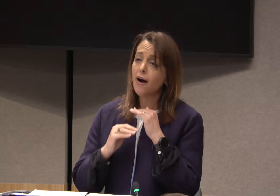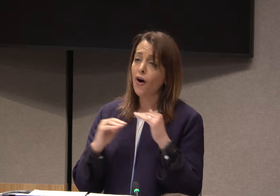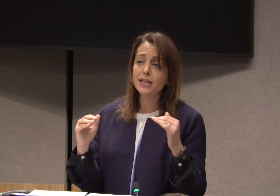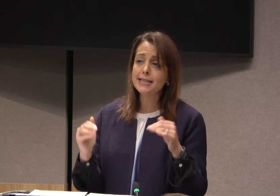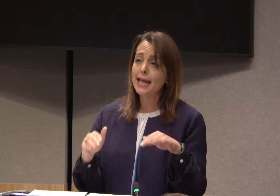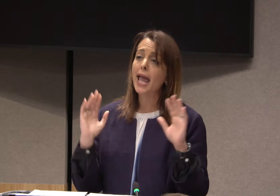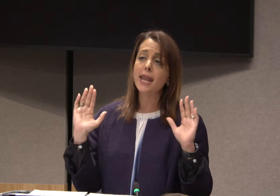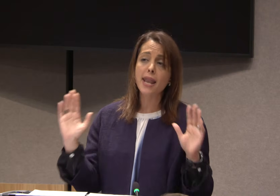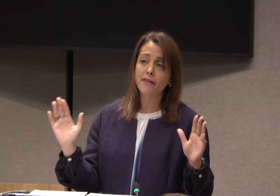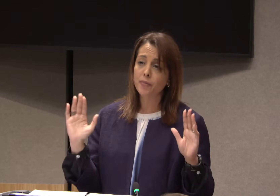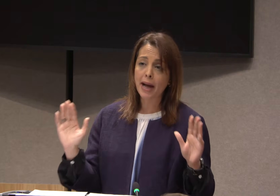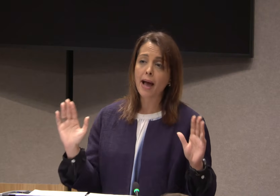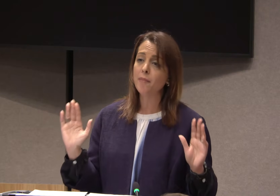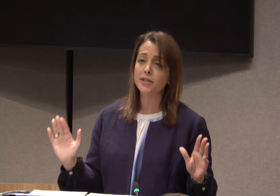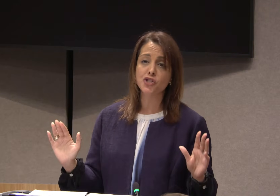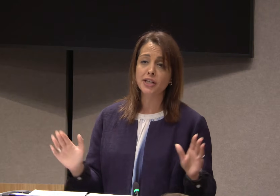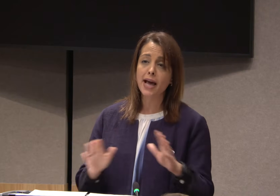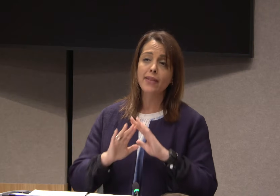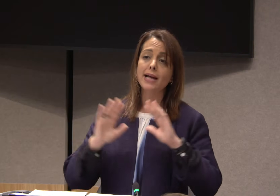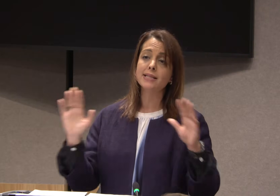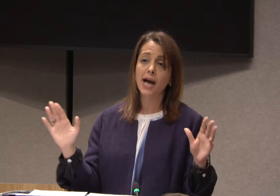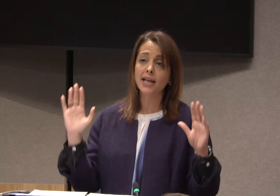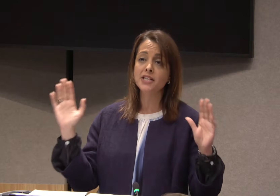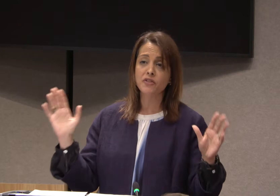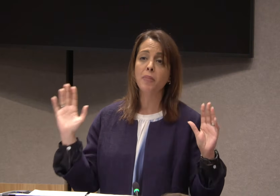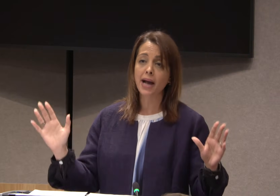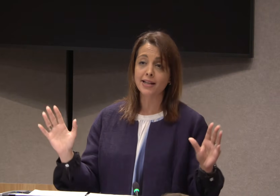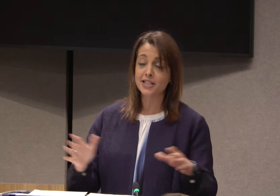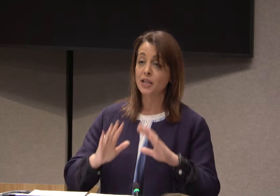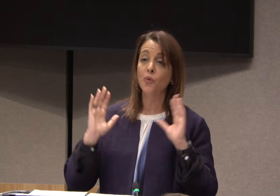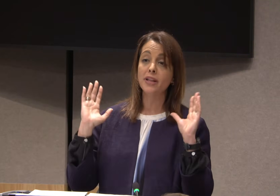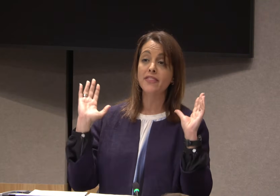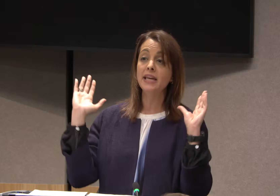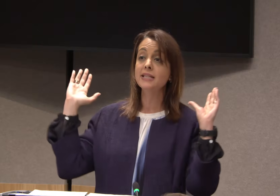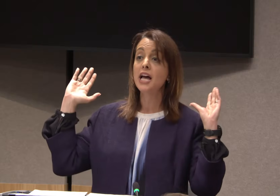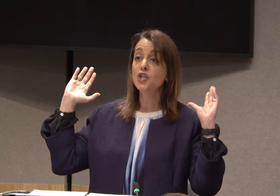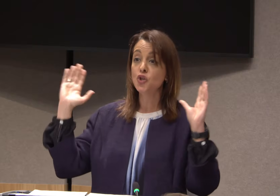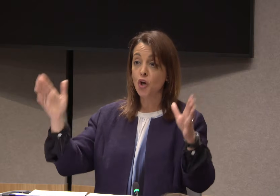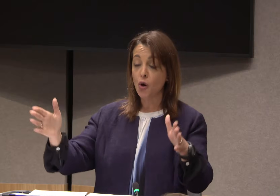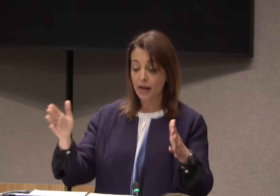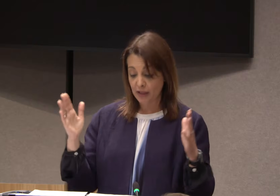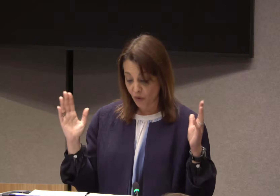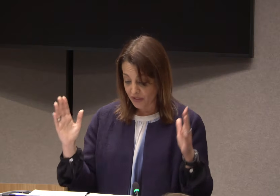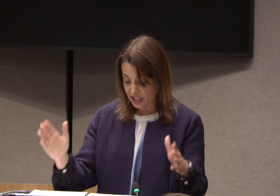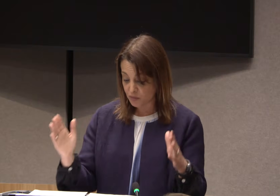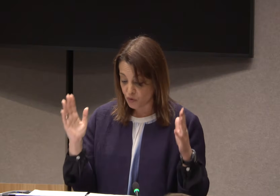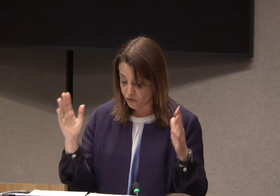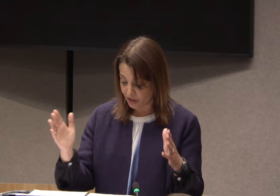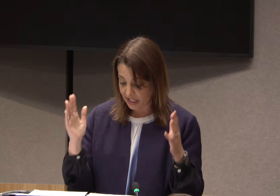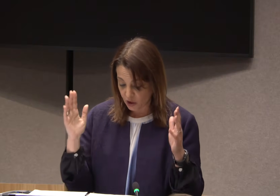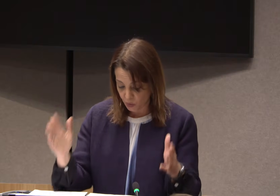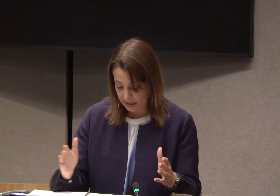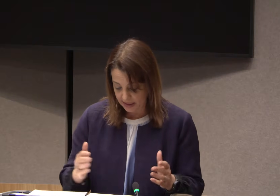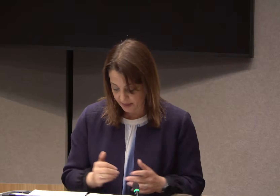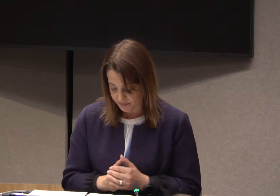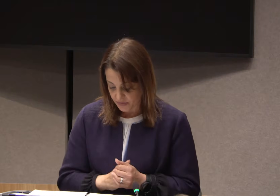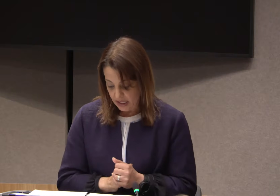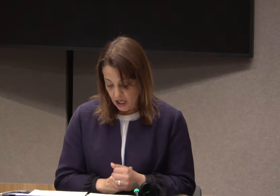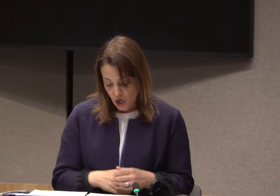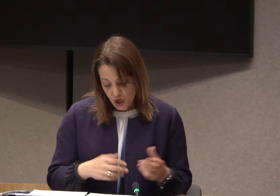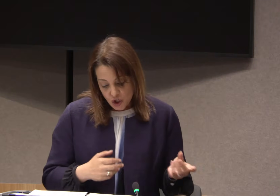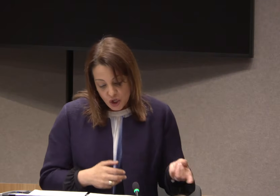heard, honestly, enough about ambition, and they are tired of the pilots. They want things to go and they want things to move really